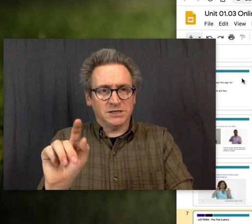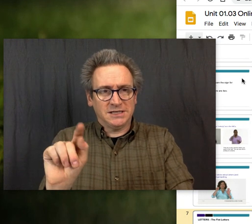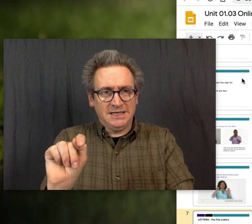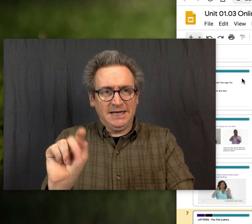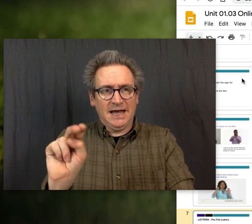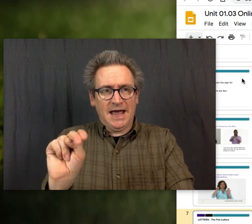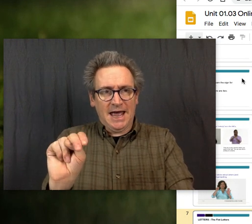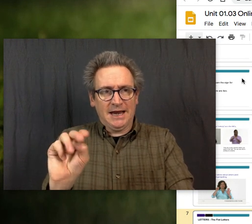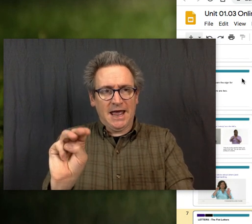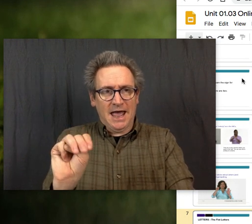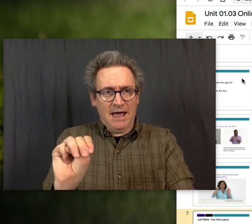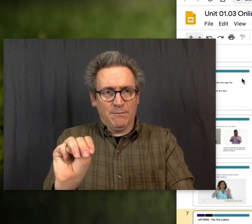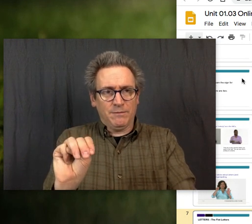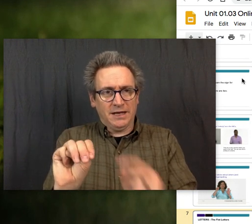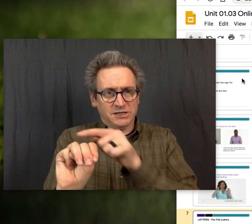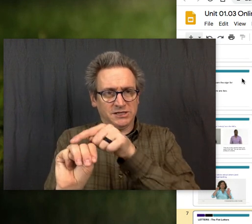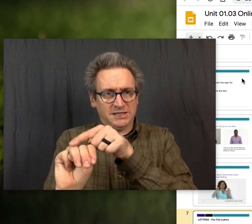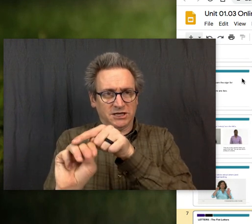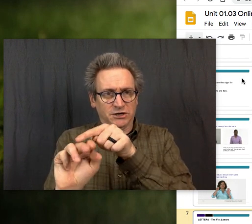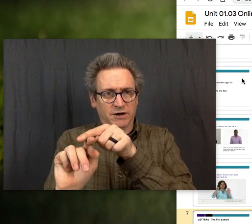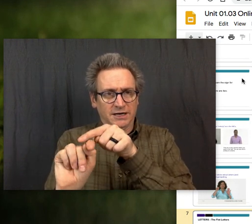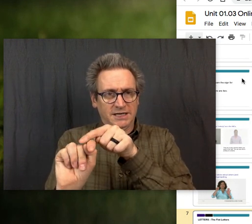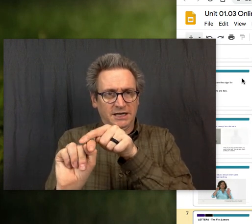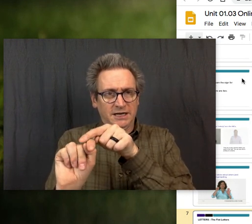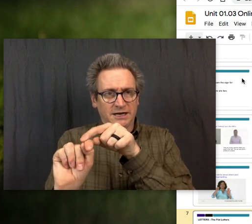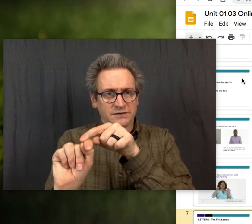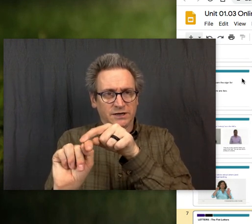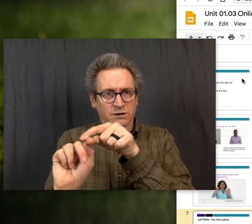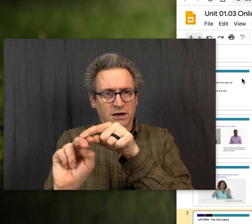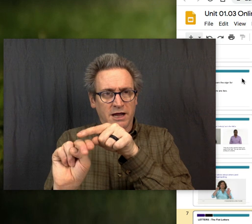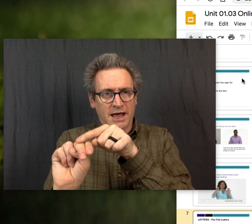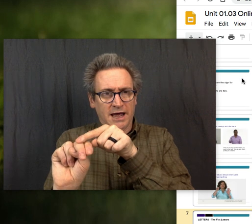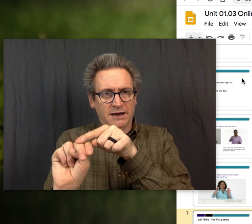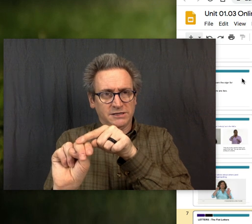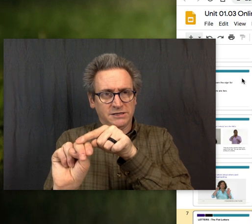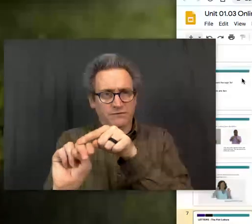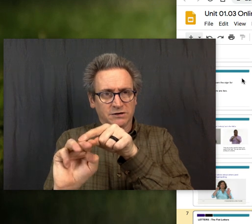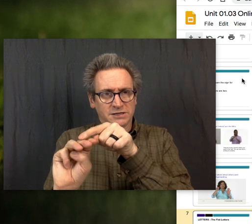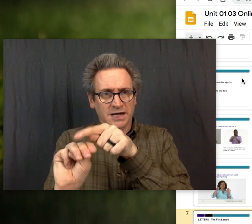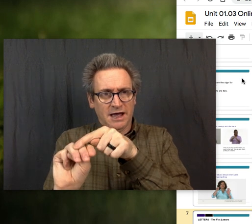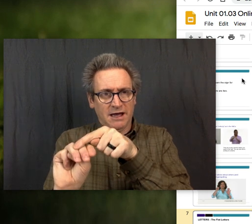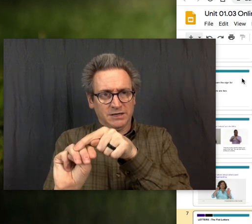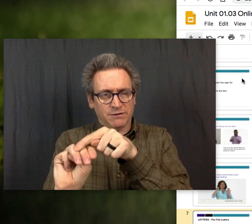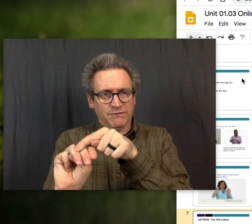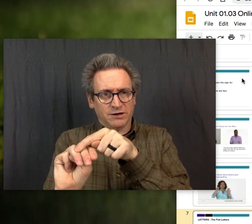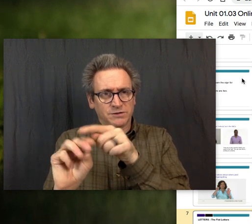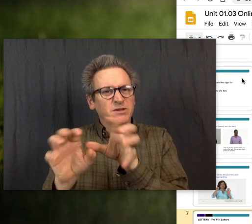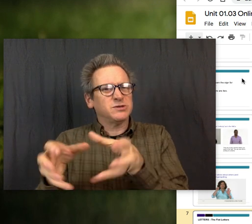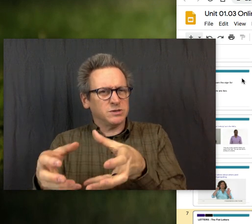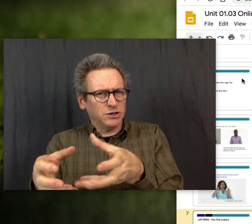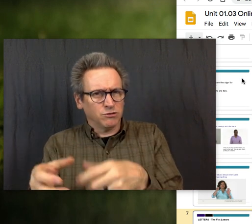last one's T, N, M. It's a succession, right? T, index finger, N, these two fingers, M, these three